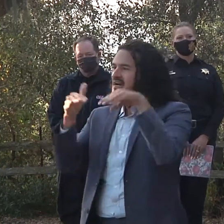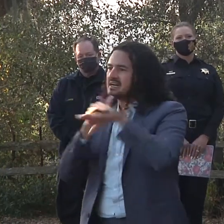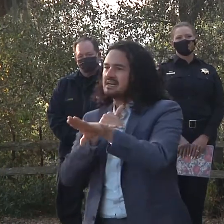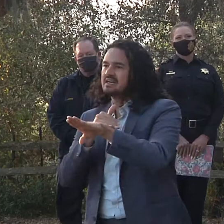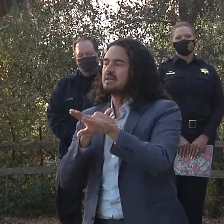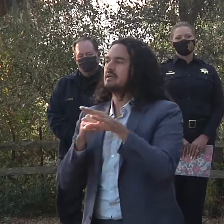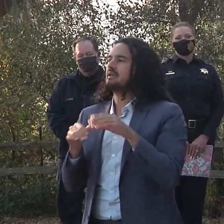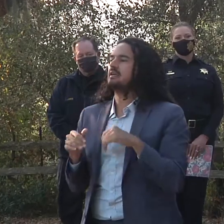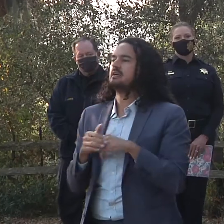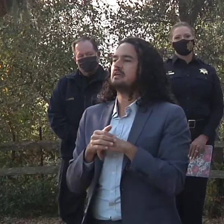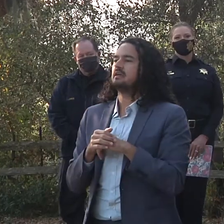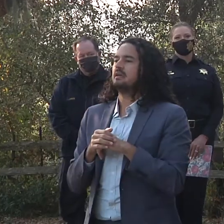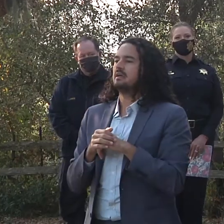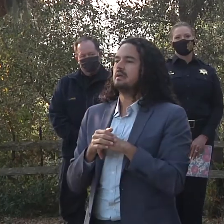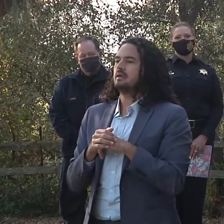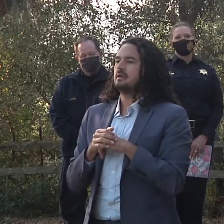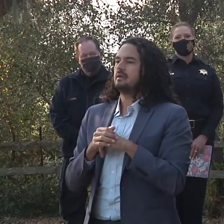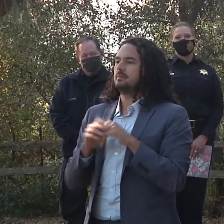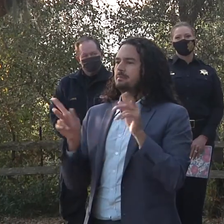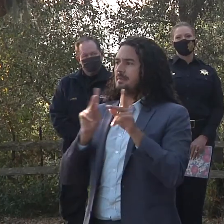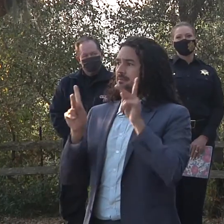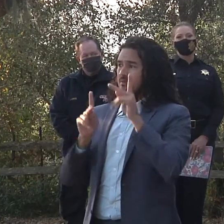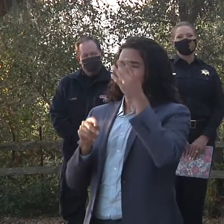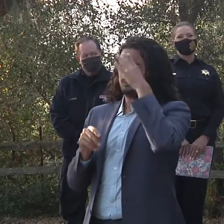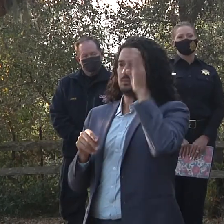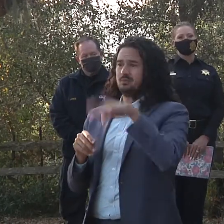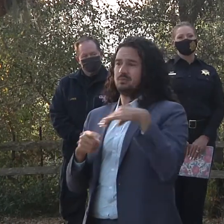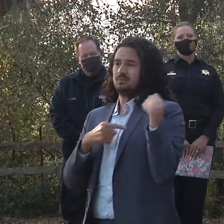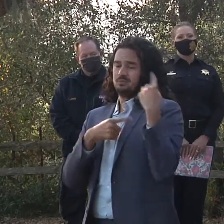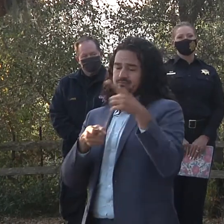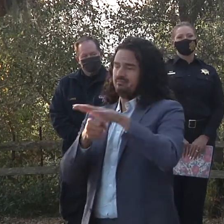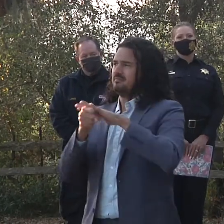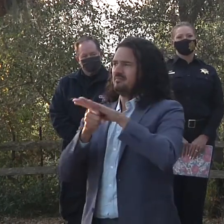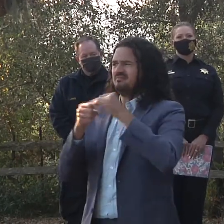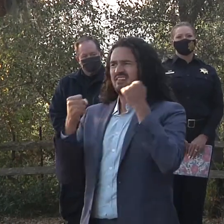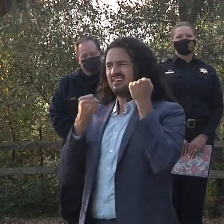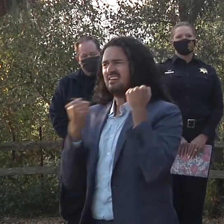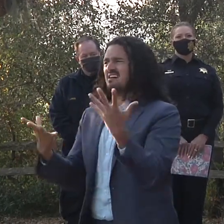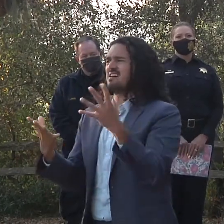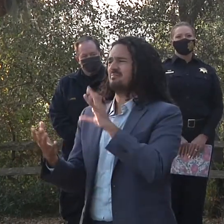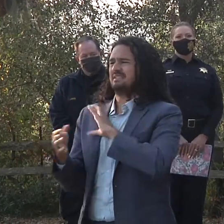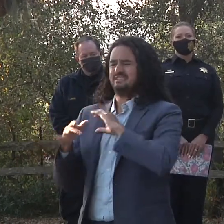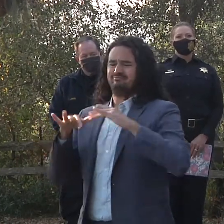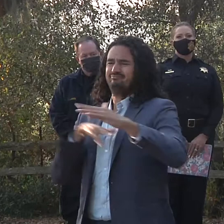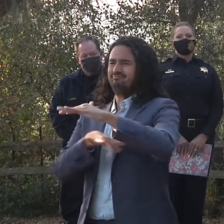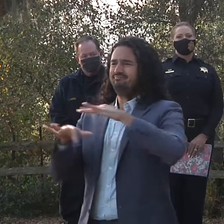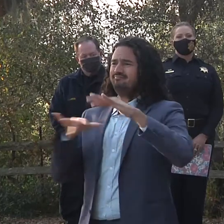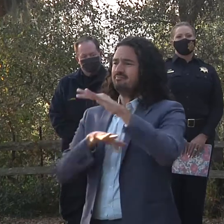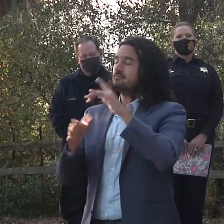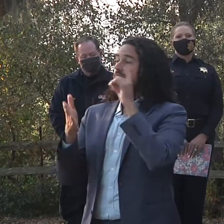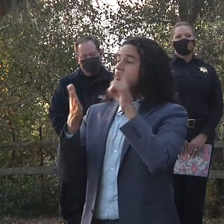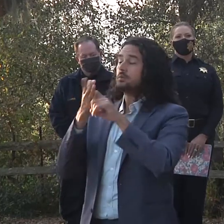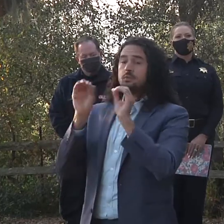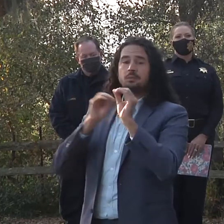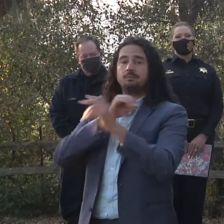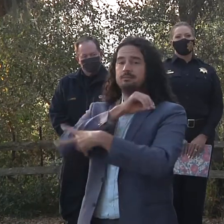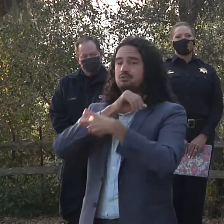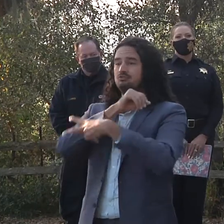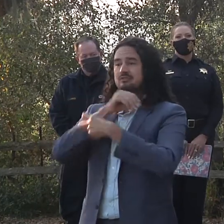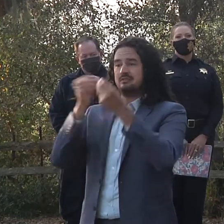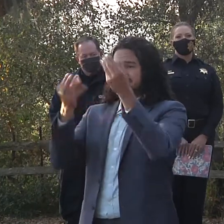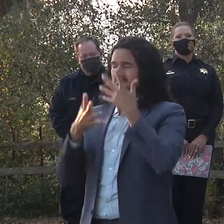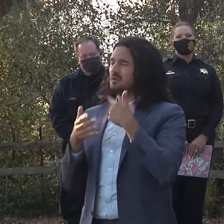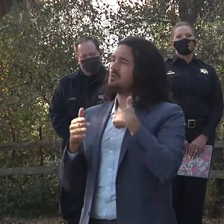that is that so far, having our police presence in the area, we haven't seen any burglaries yet, and I hope that continues. And